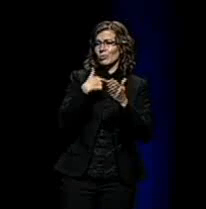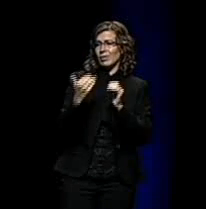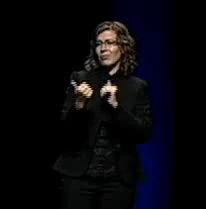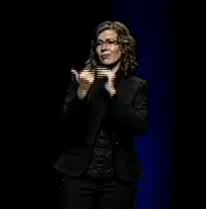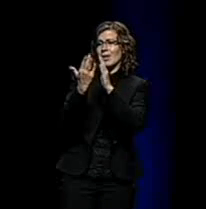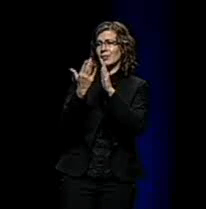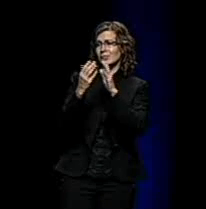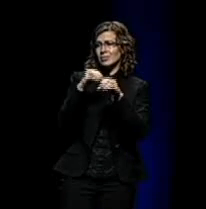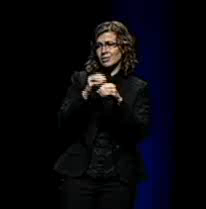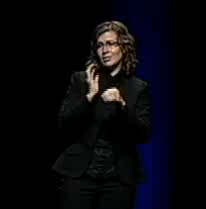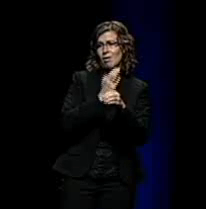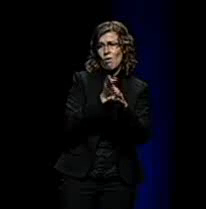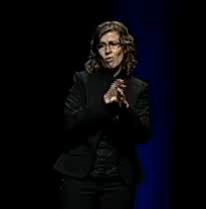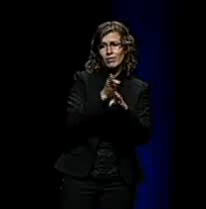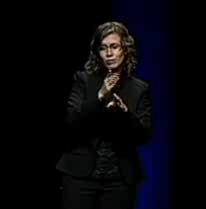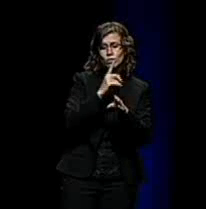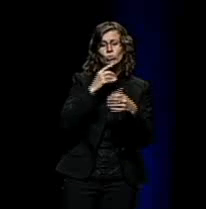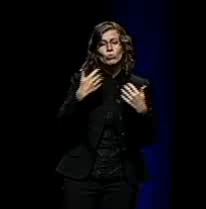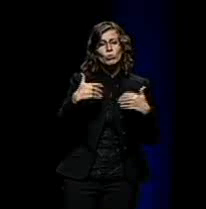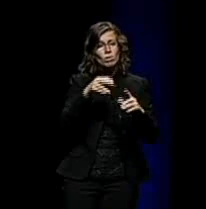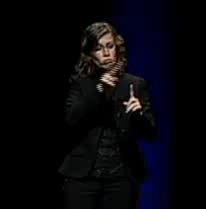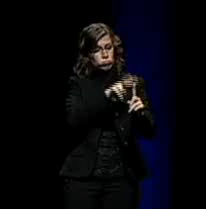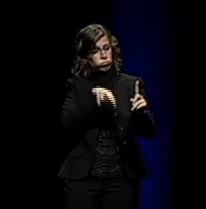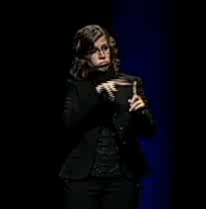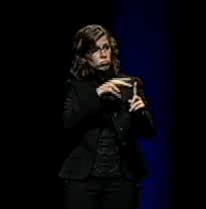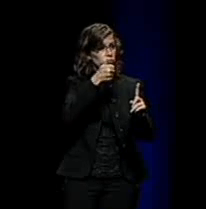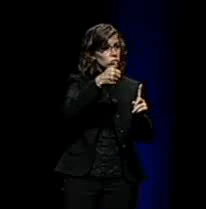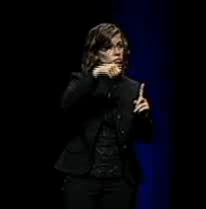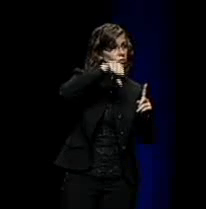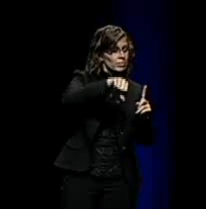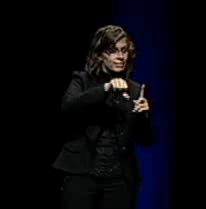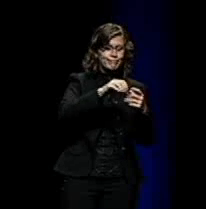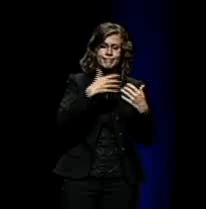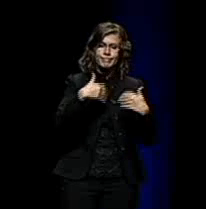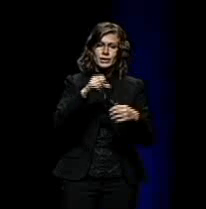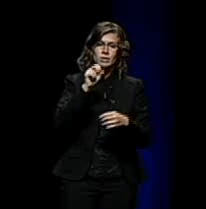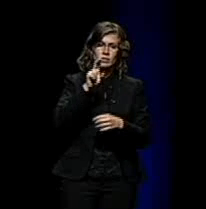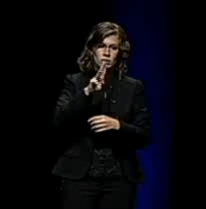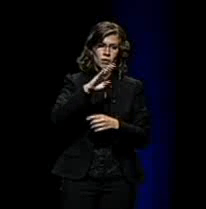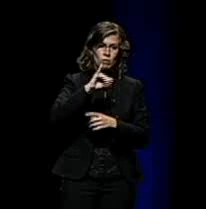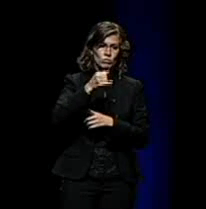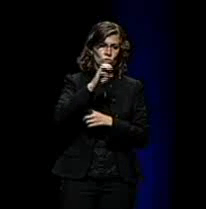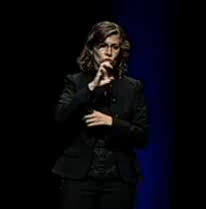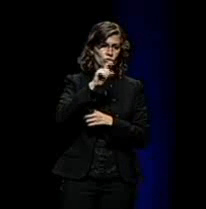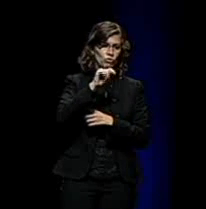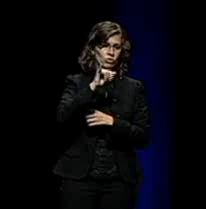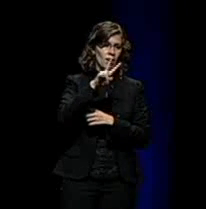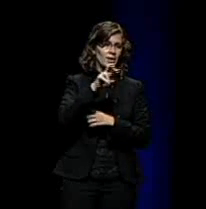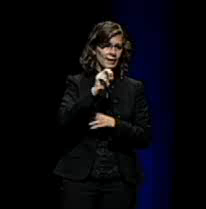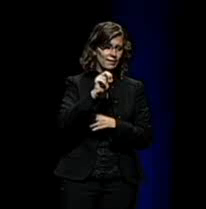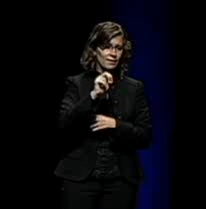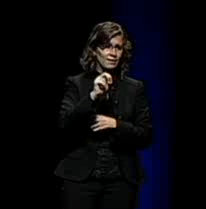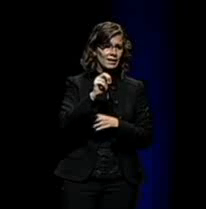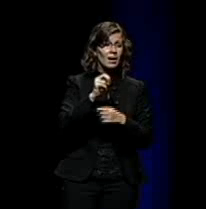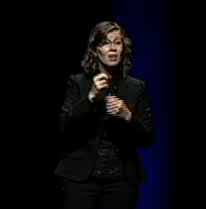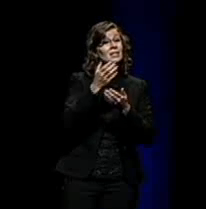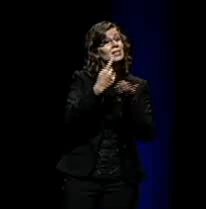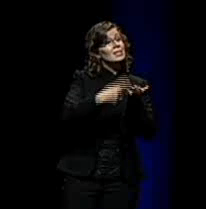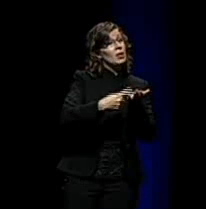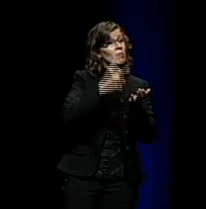there's subjectivity involved and in a trust level where a deaf person would say, but I know she's